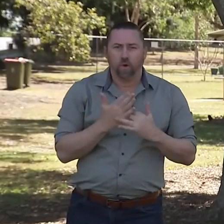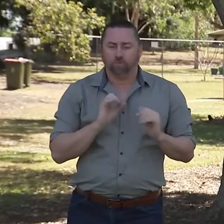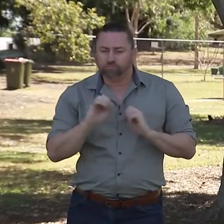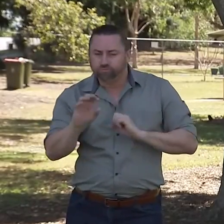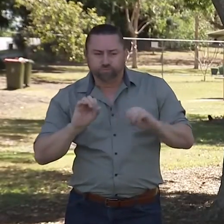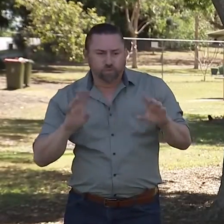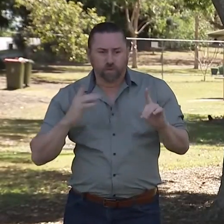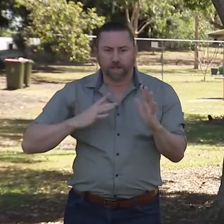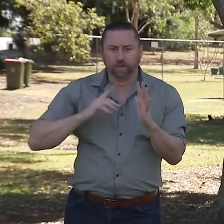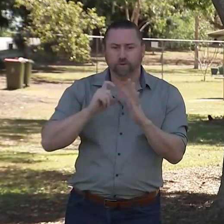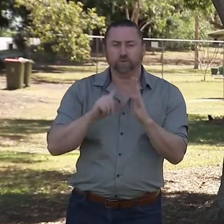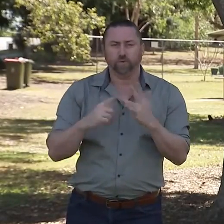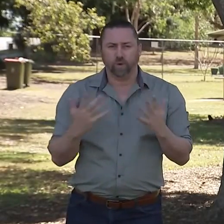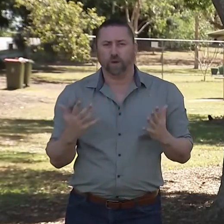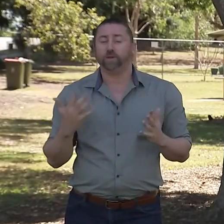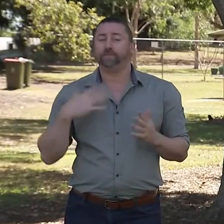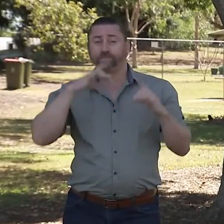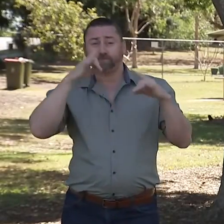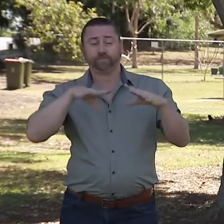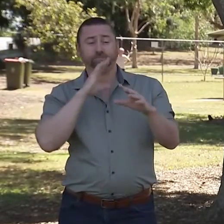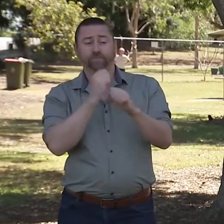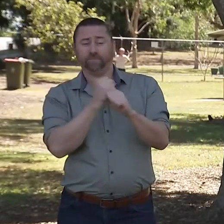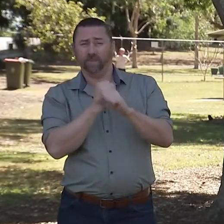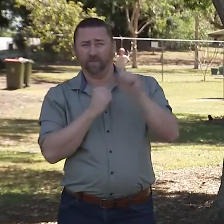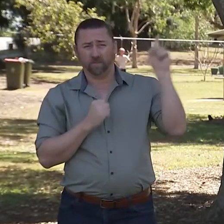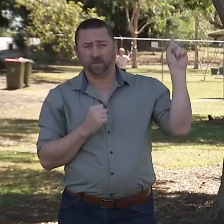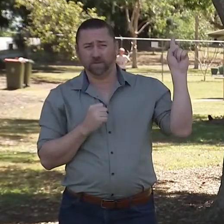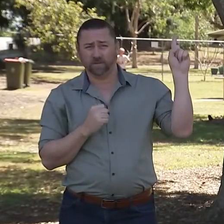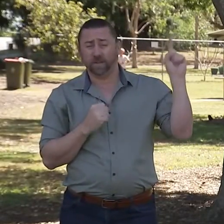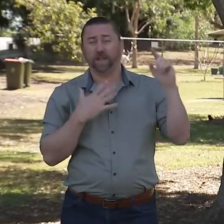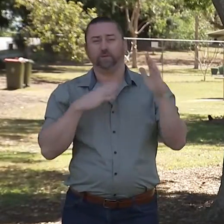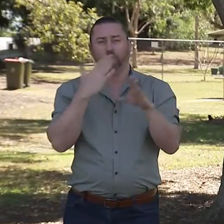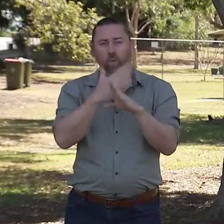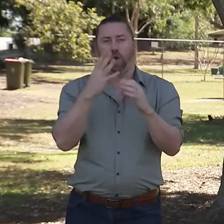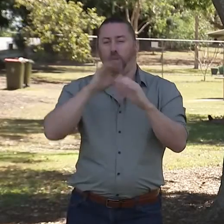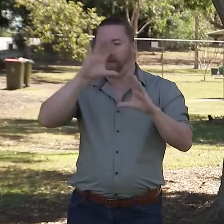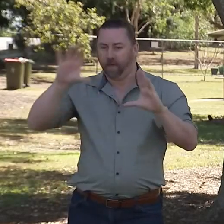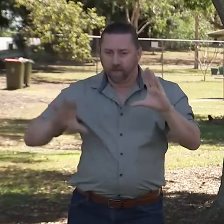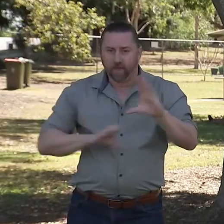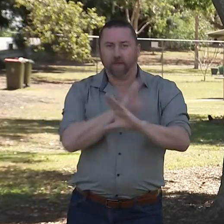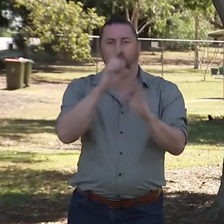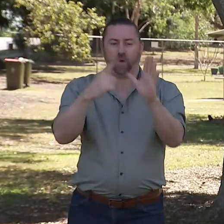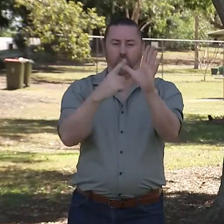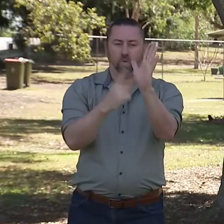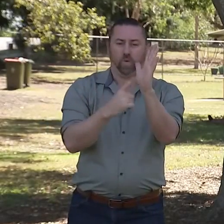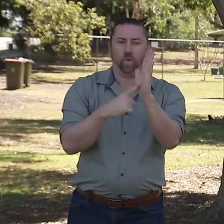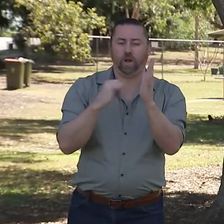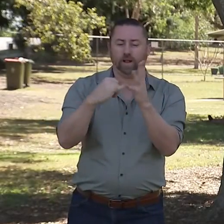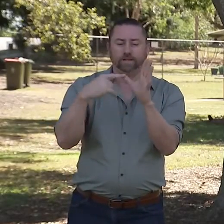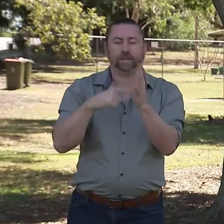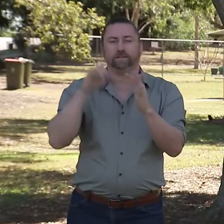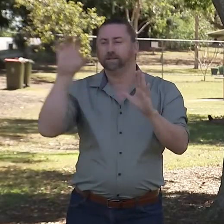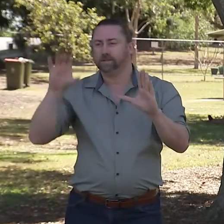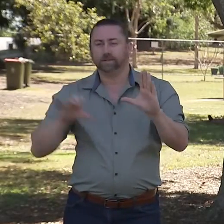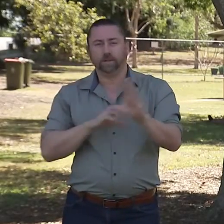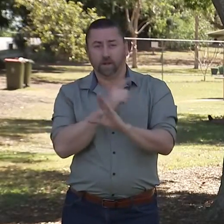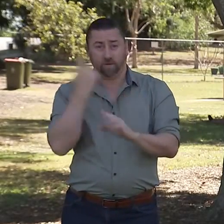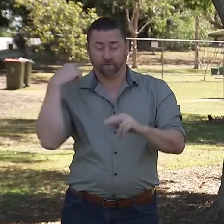is where the cooperation of the federal government with all of the states is needed, and that's what we saw last Friday at National